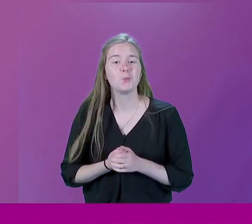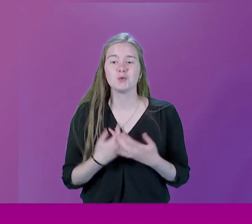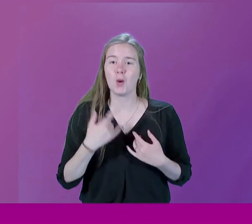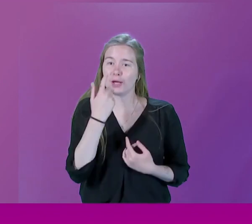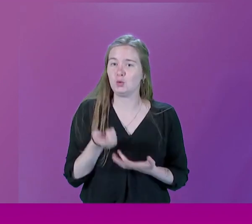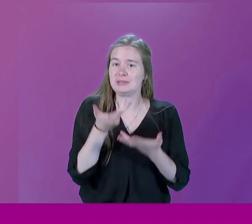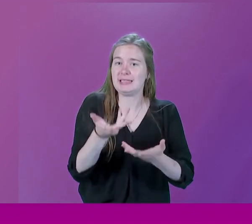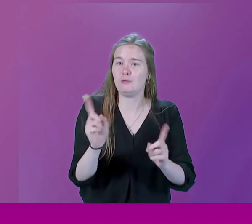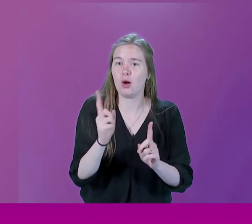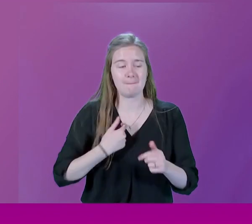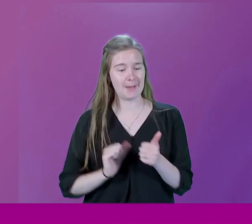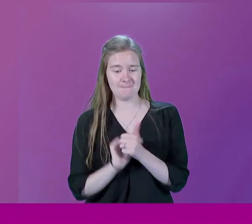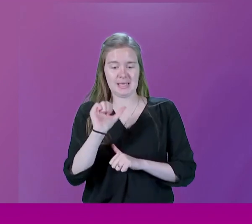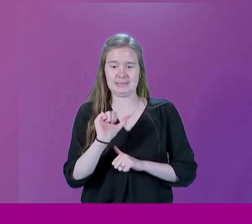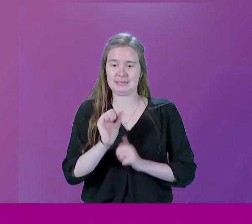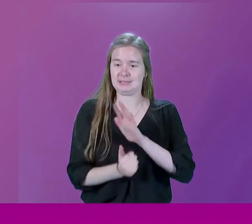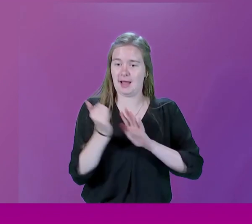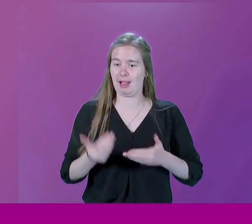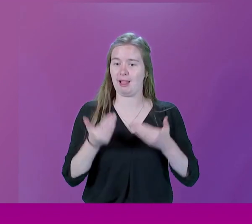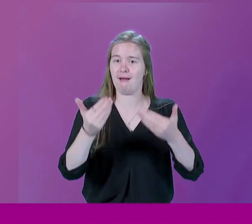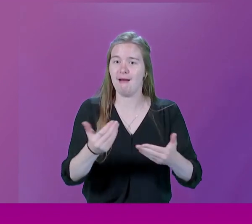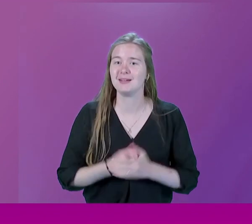I could give was the best I possibly could.